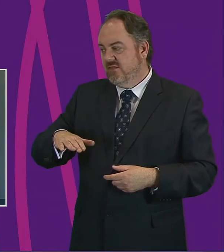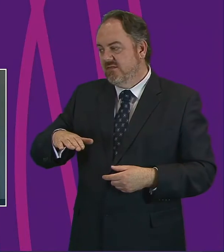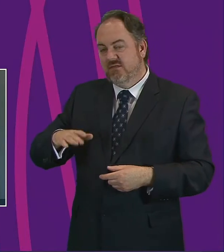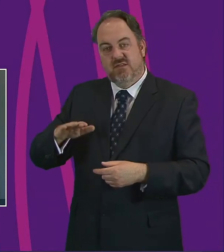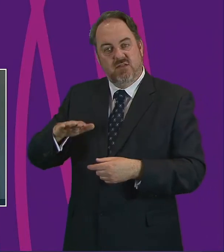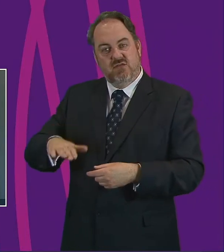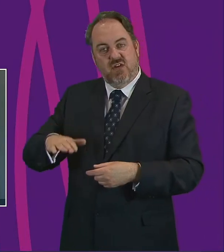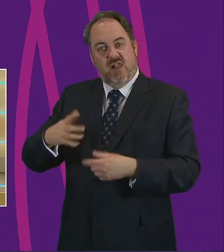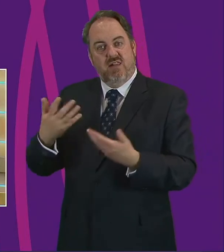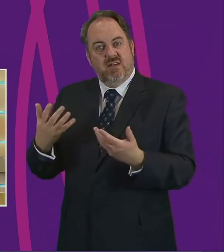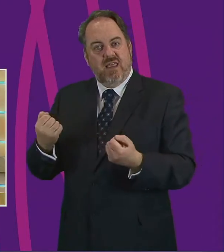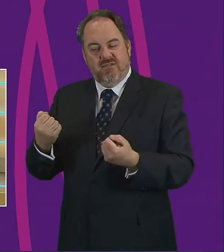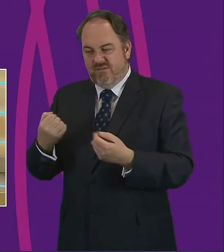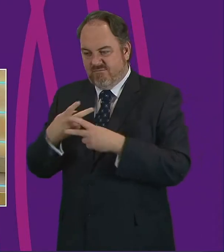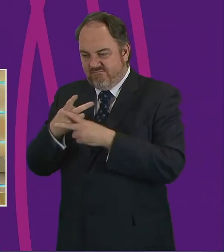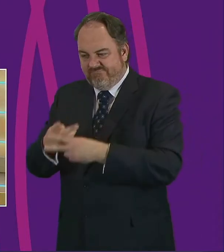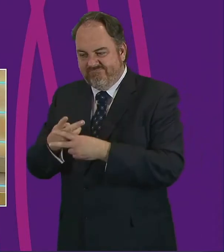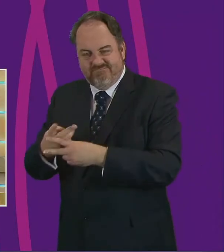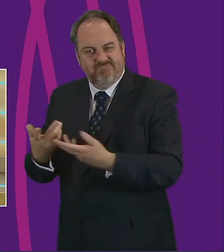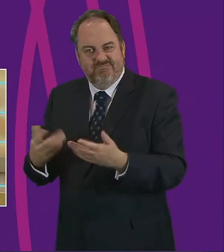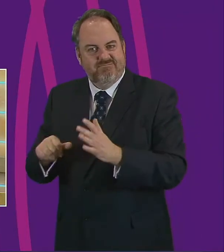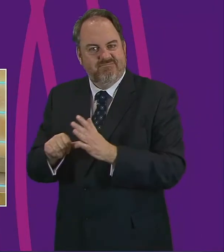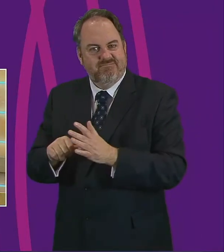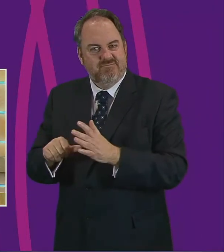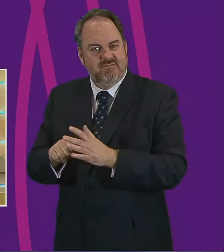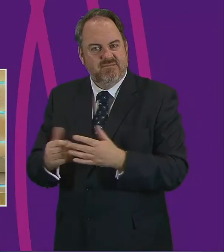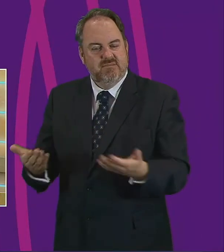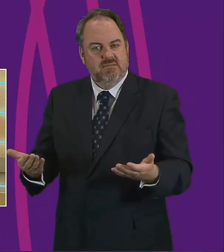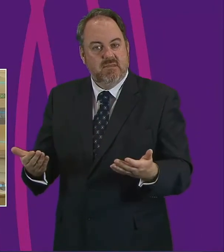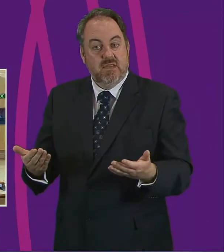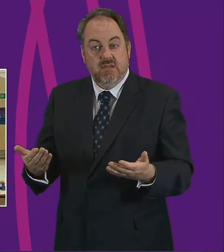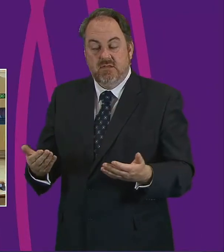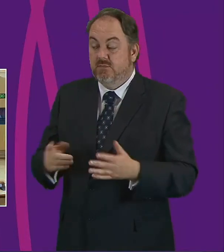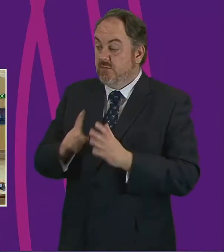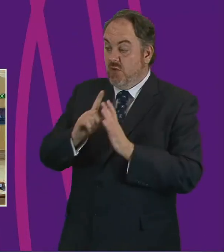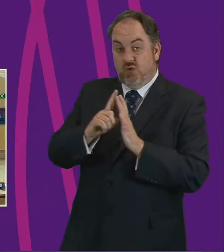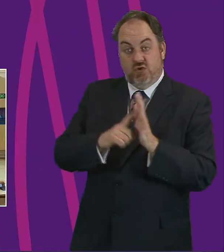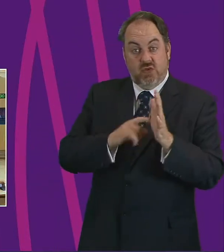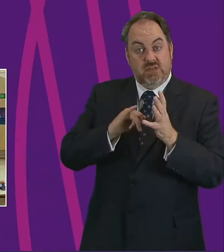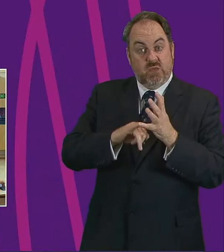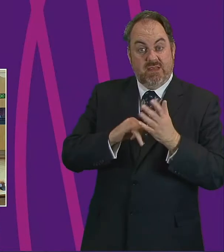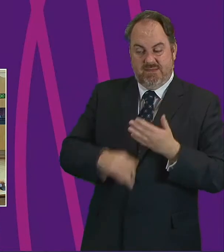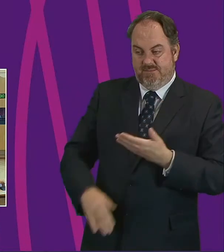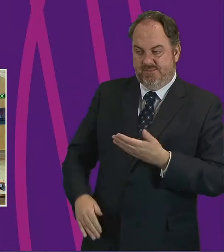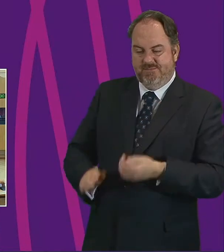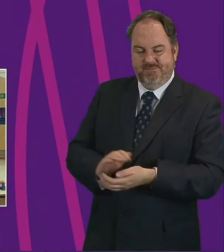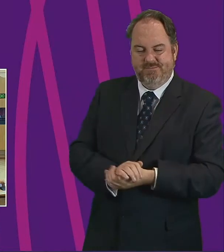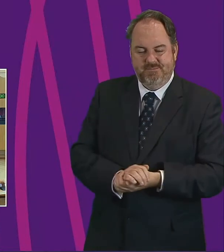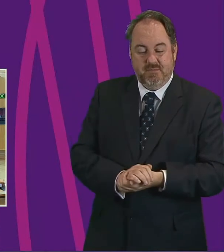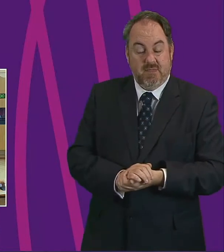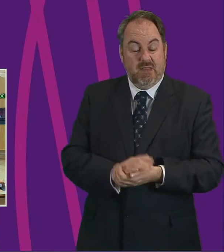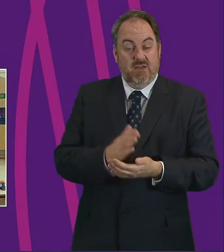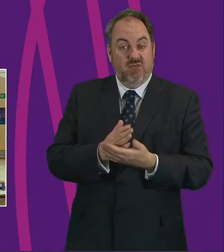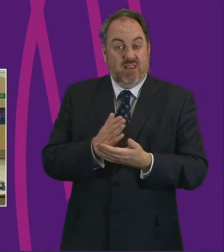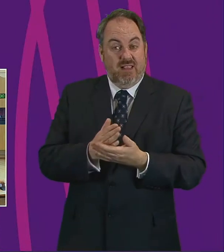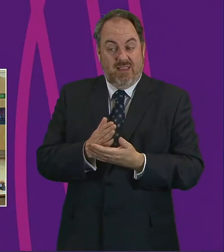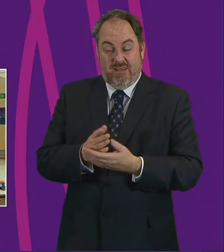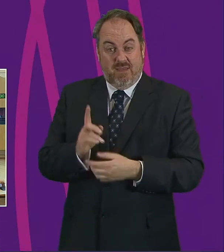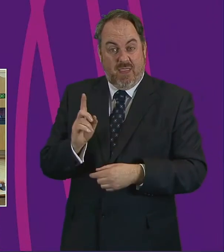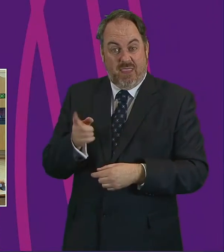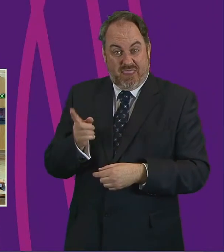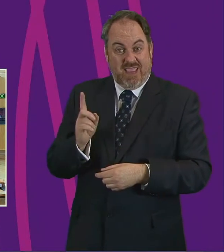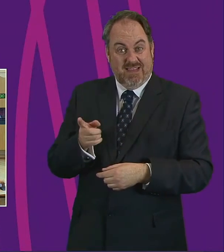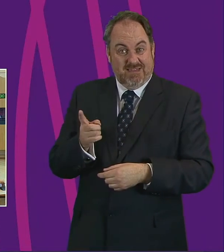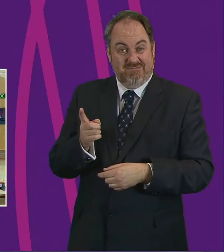problems as well? John Swinney. So this is one of the issues that gets